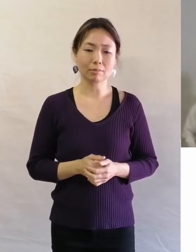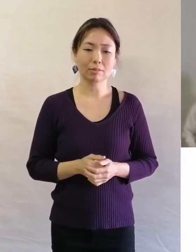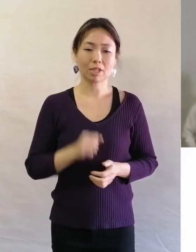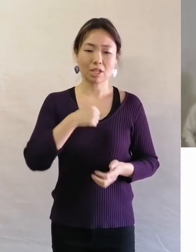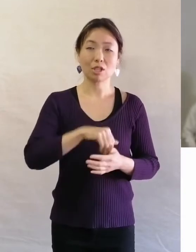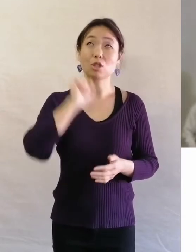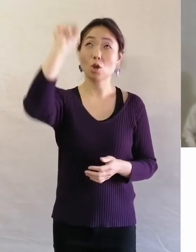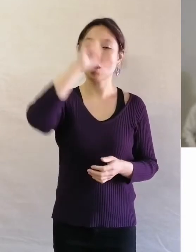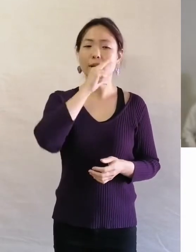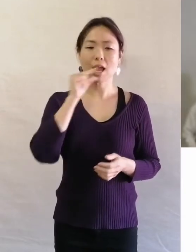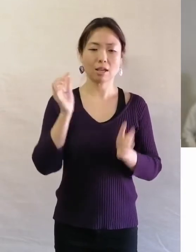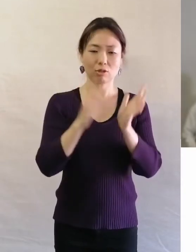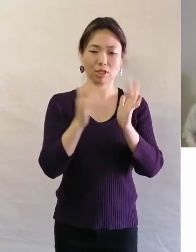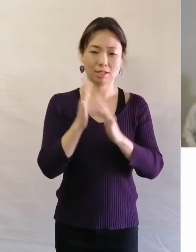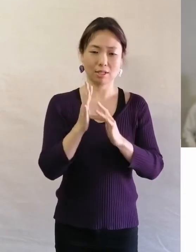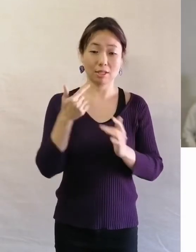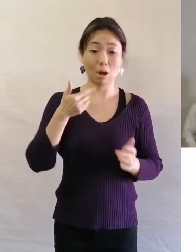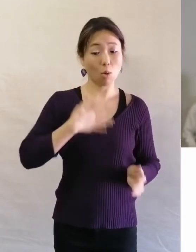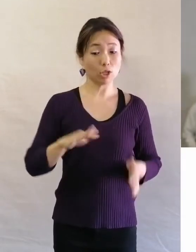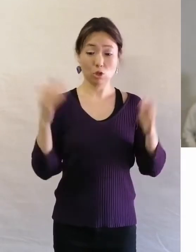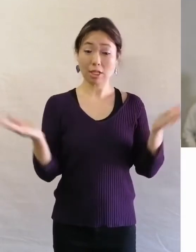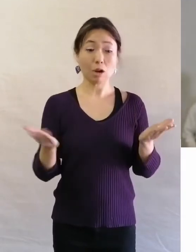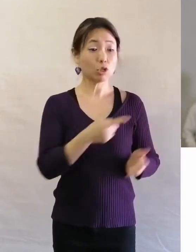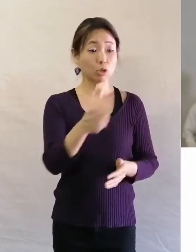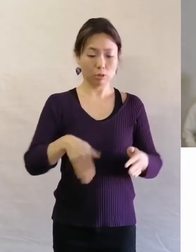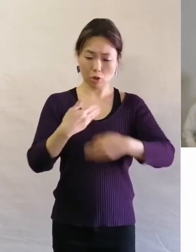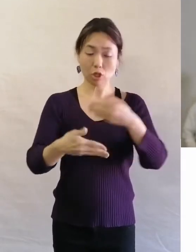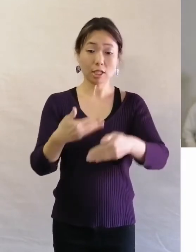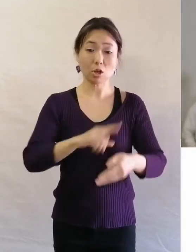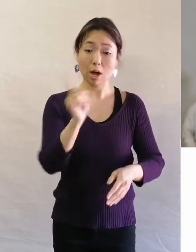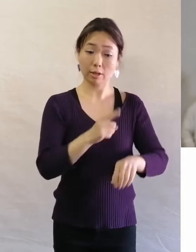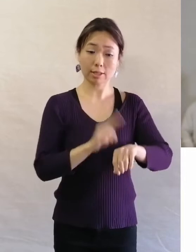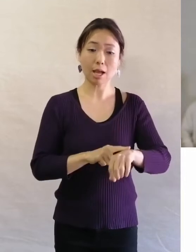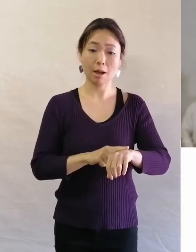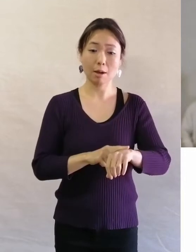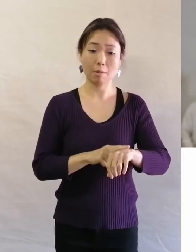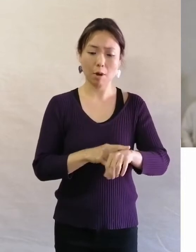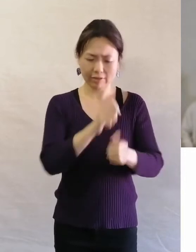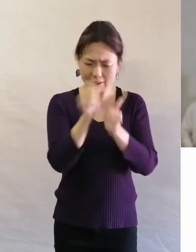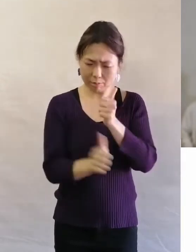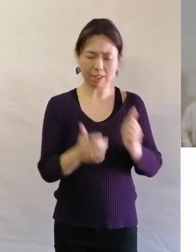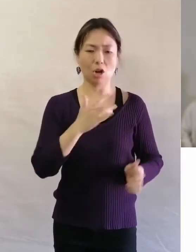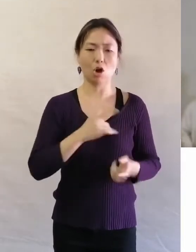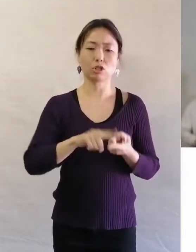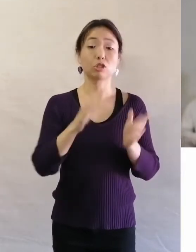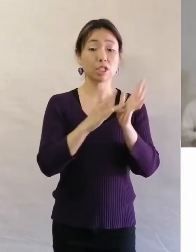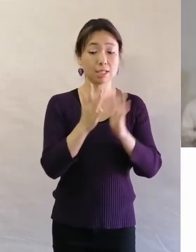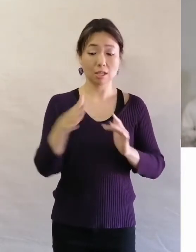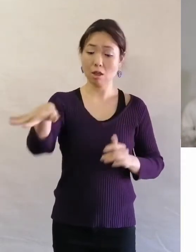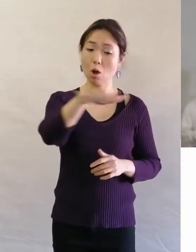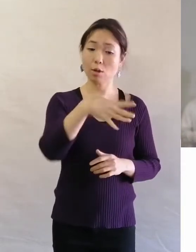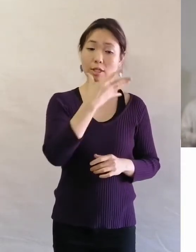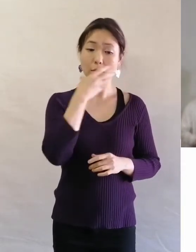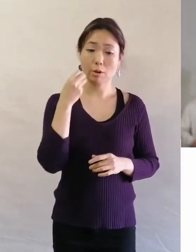In your name, Jesus, I want to encourage you as we continue our time of submitting our hearts to Jesus and the Holy